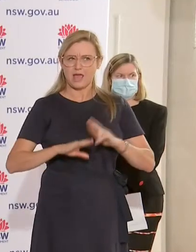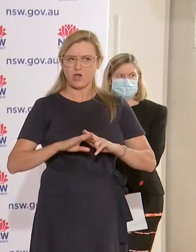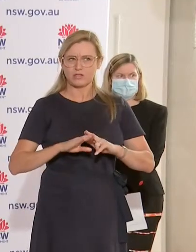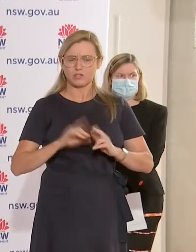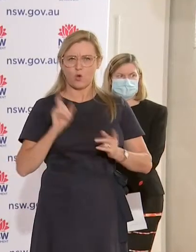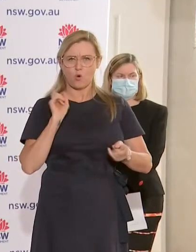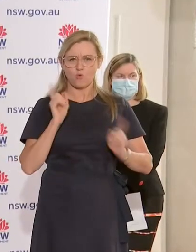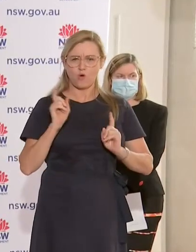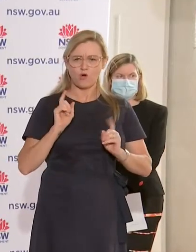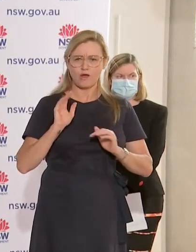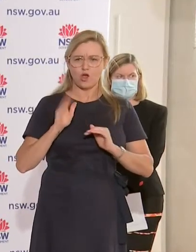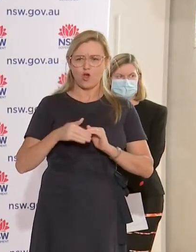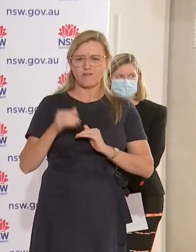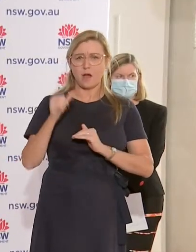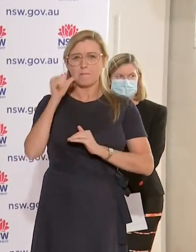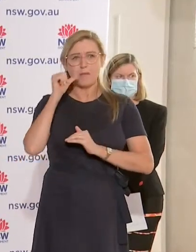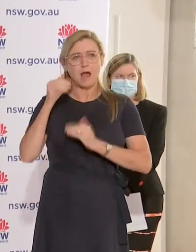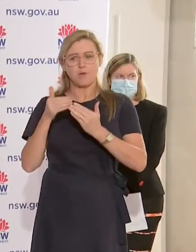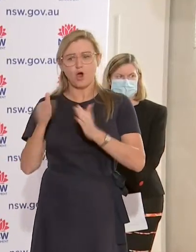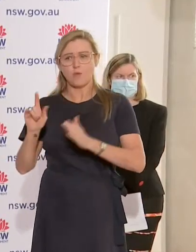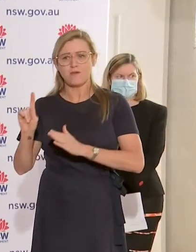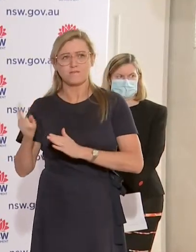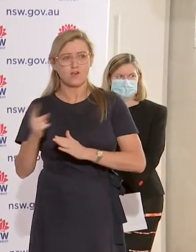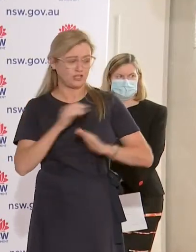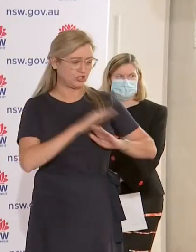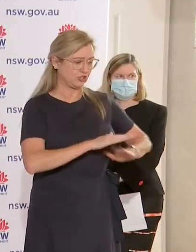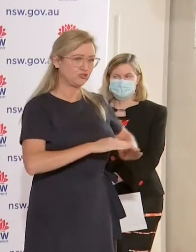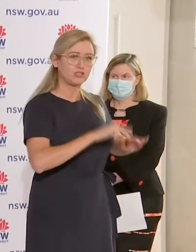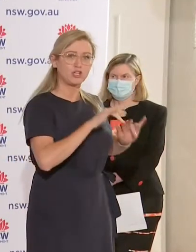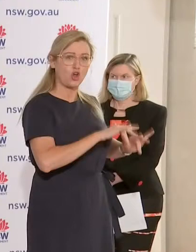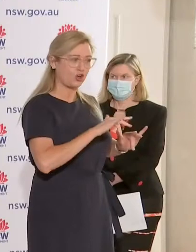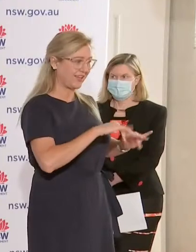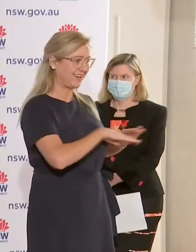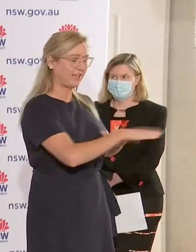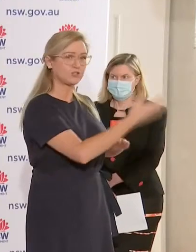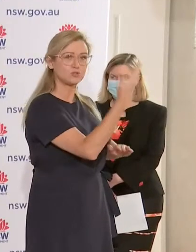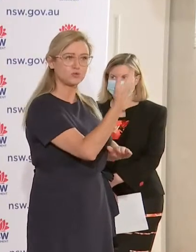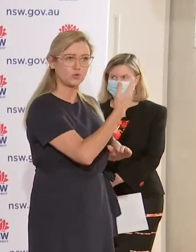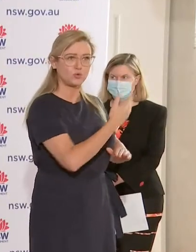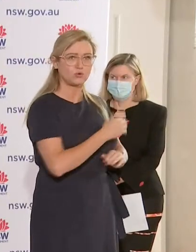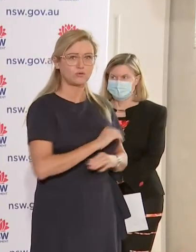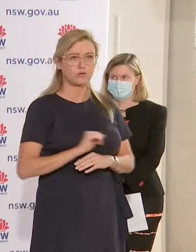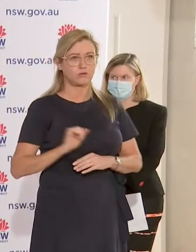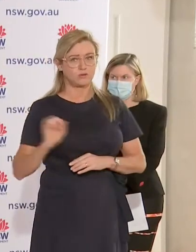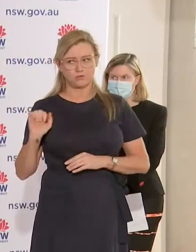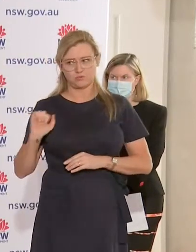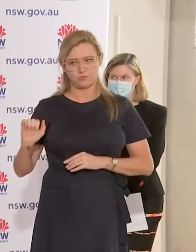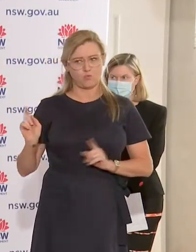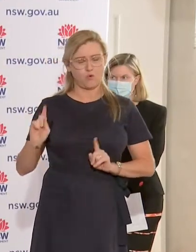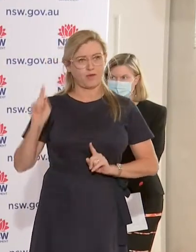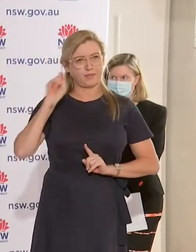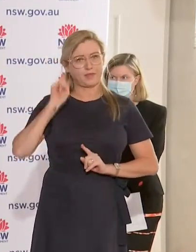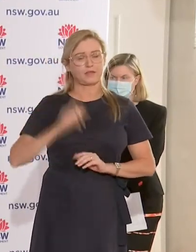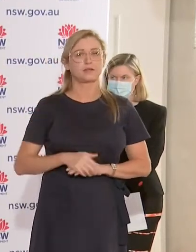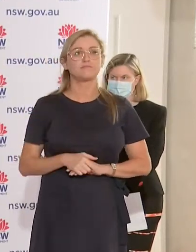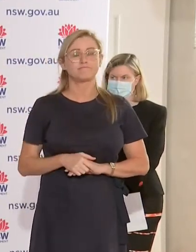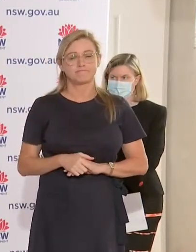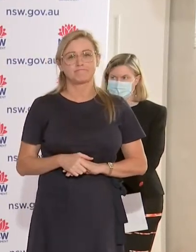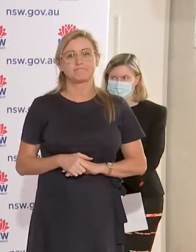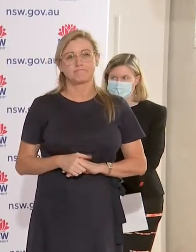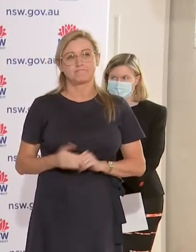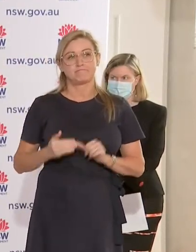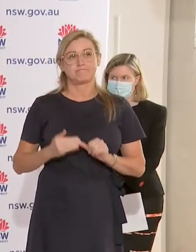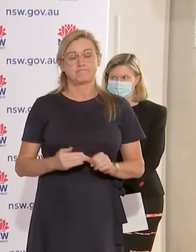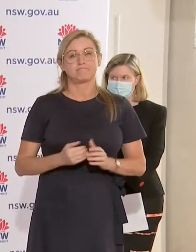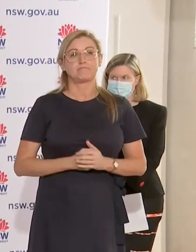certain year groups of schools will be able to go back to classrooms. What do you say to that? My response is, I know that all school communities and